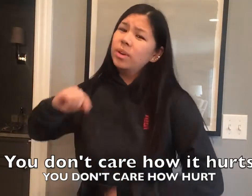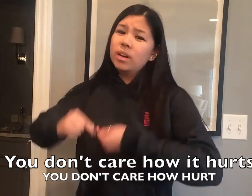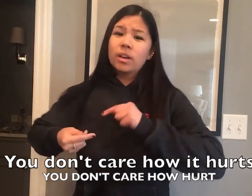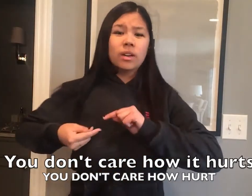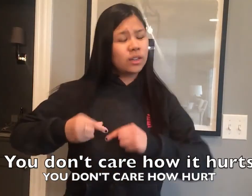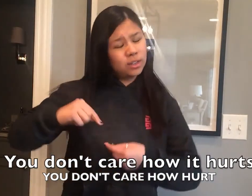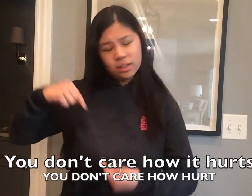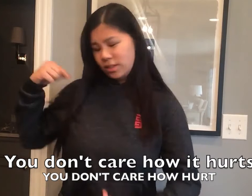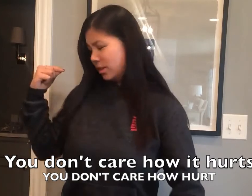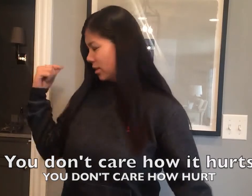hurts